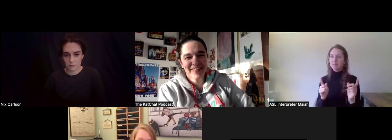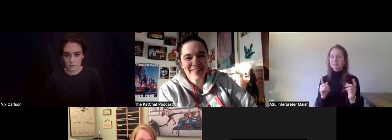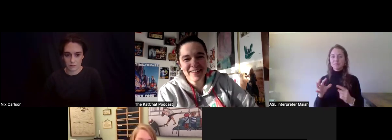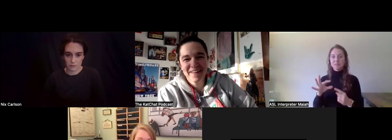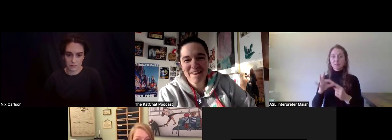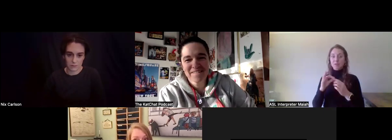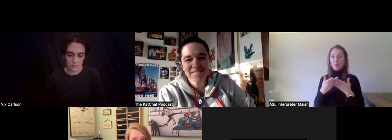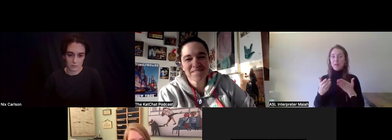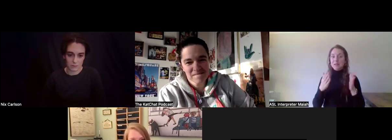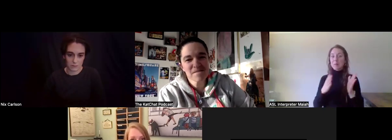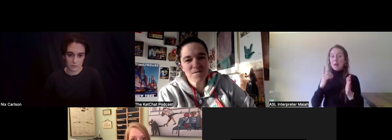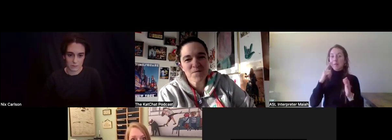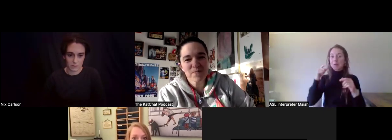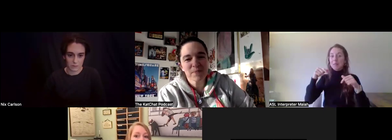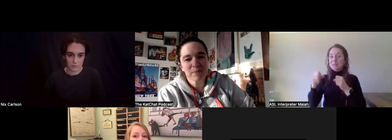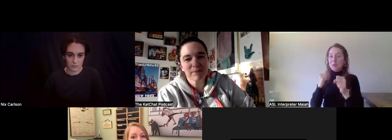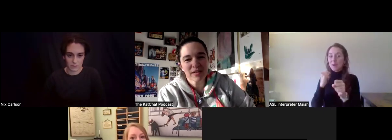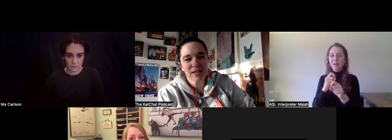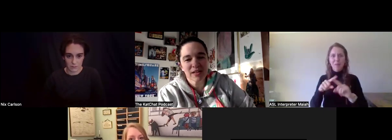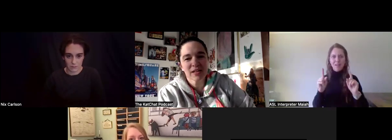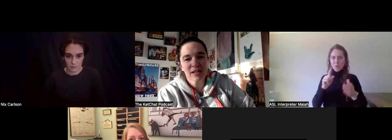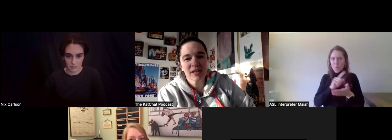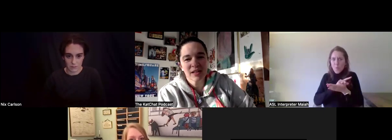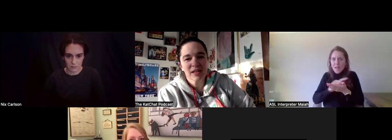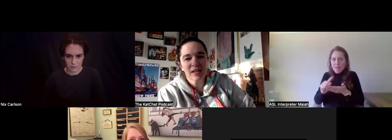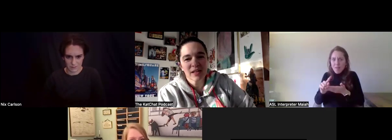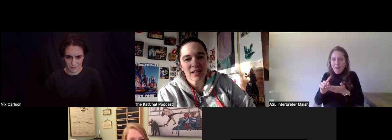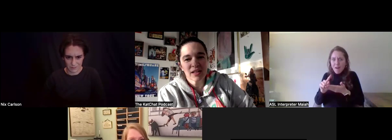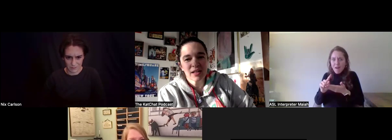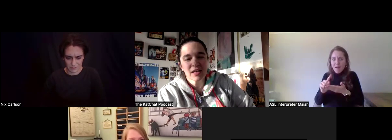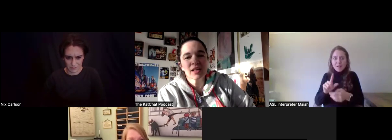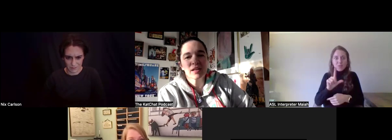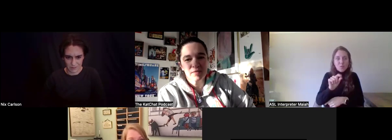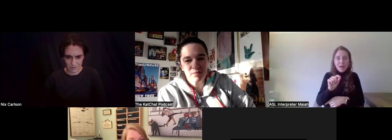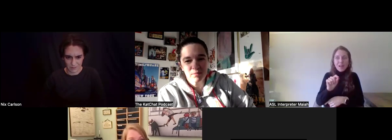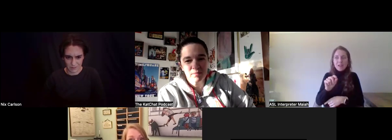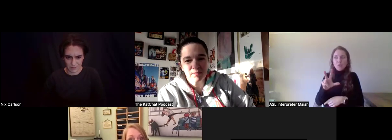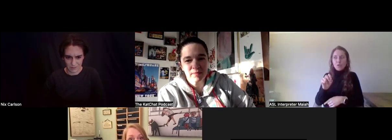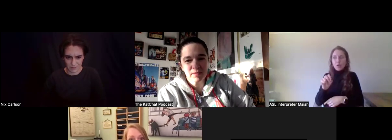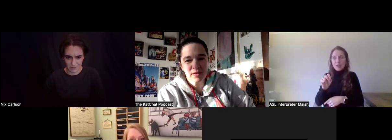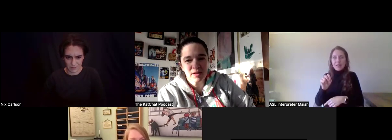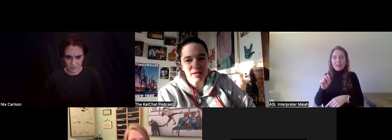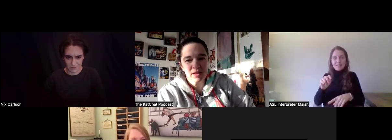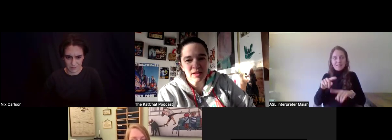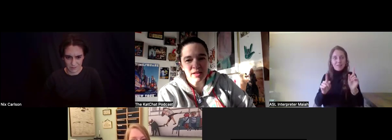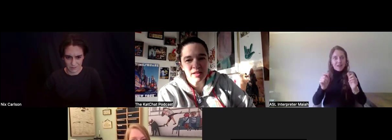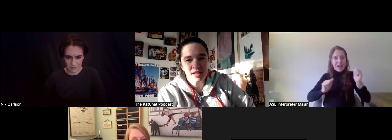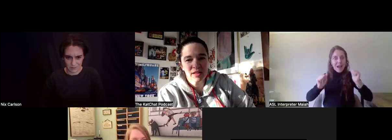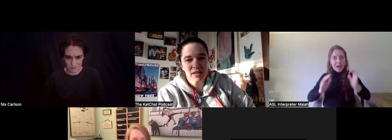this year. But that's a week long, and you're talking 20 to 30 talent on that. And